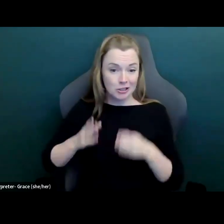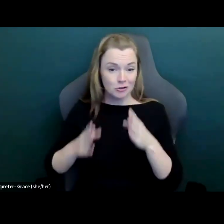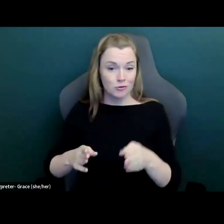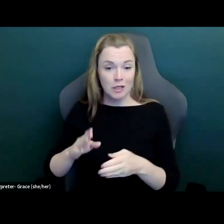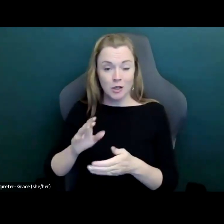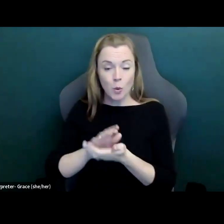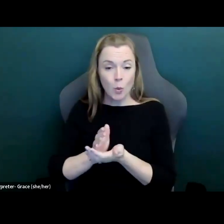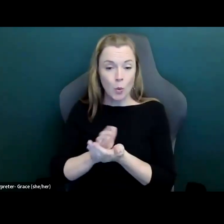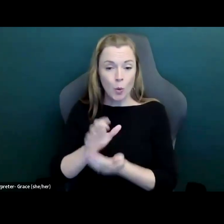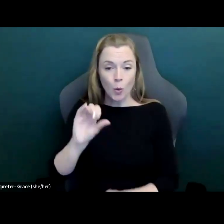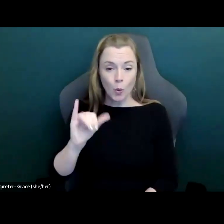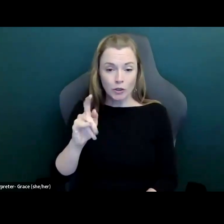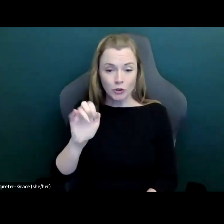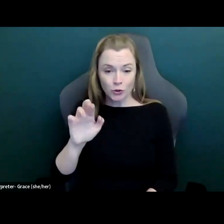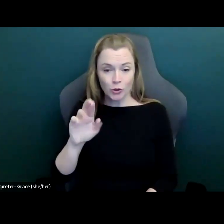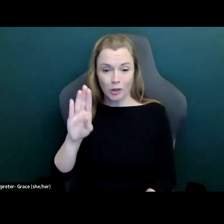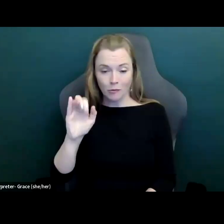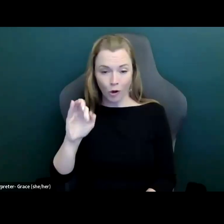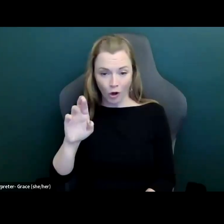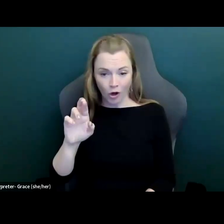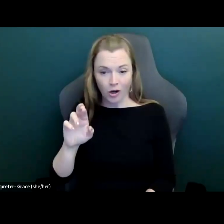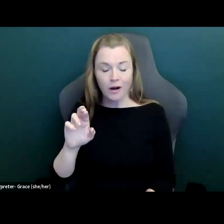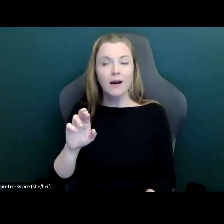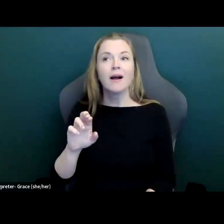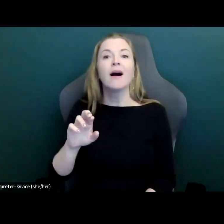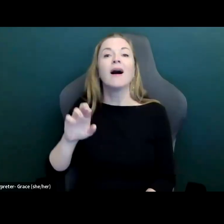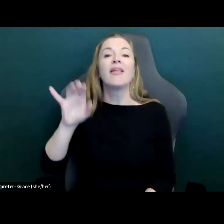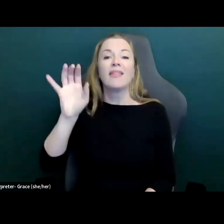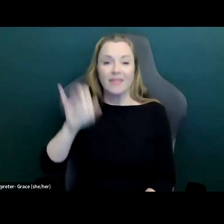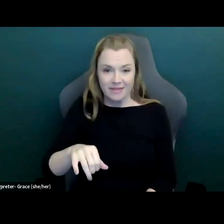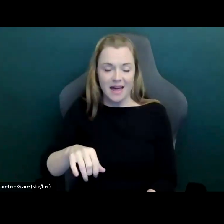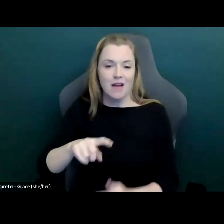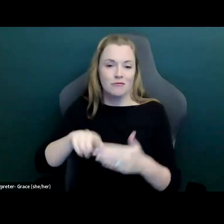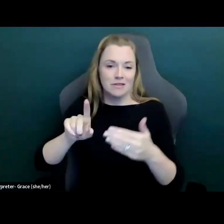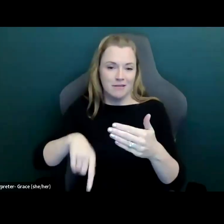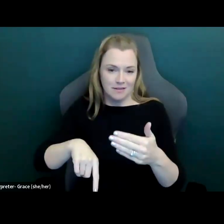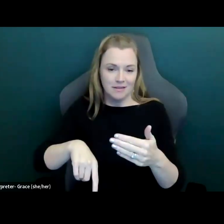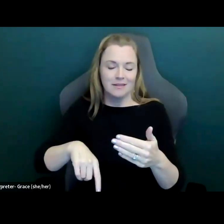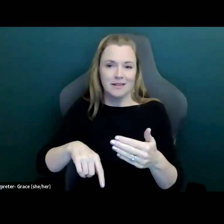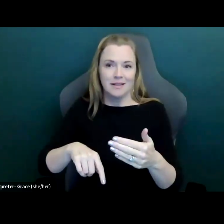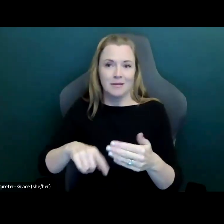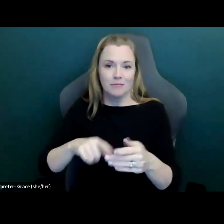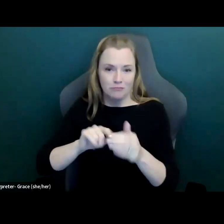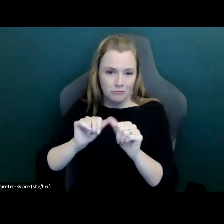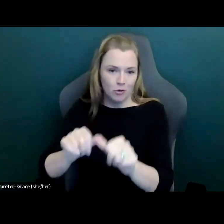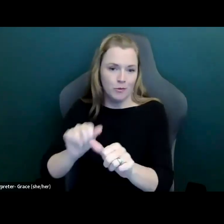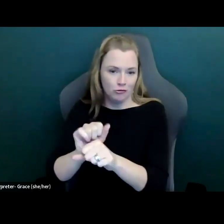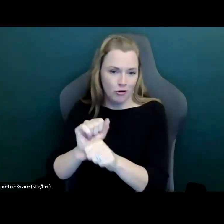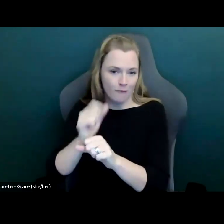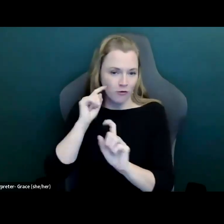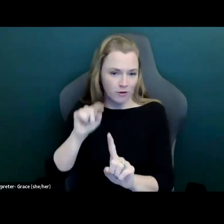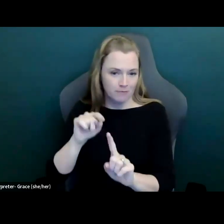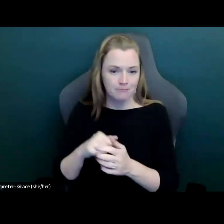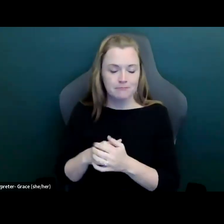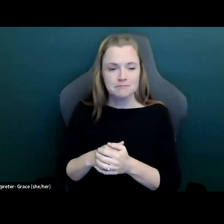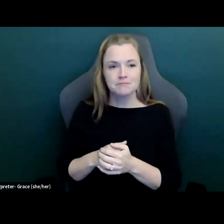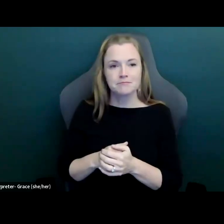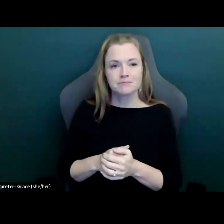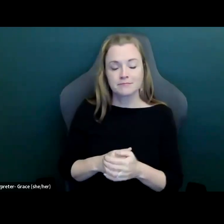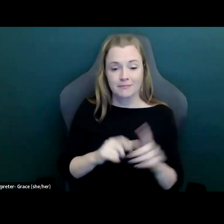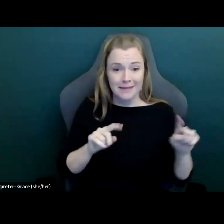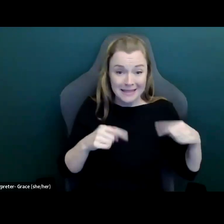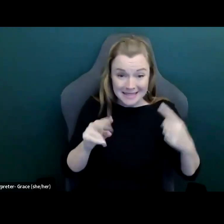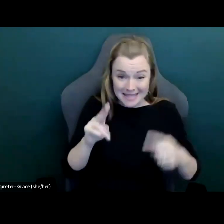in a part-time job for Nick. So more on that in a bit. As a side note, since Nick was a